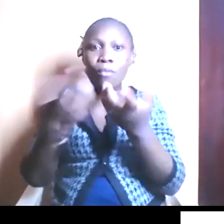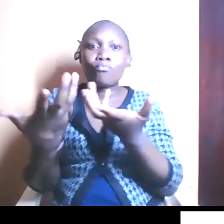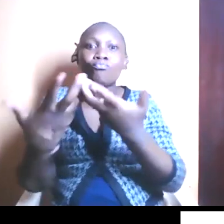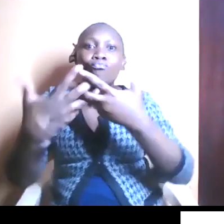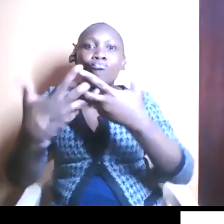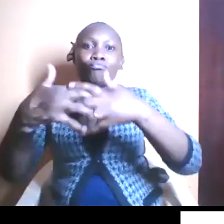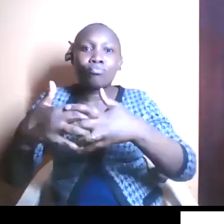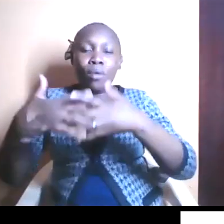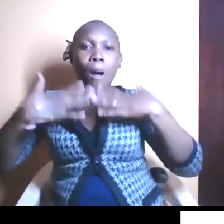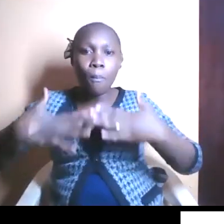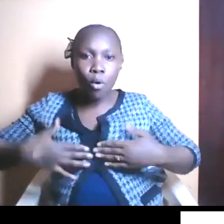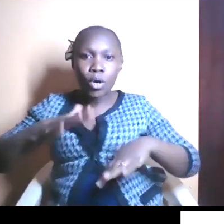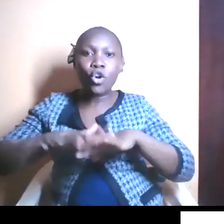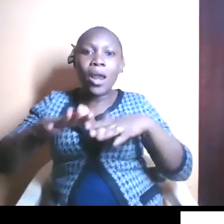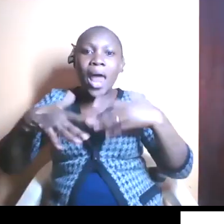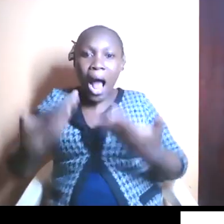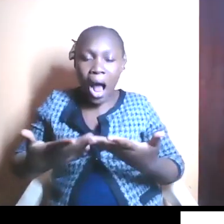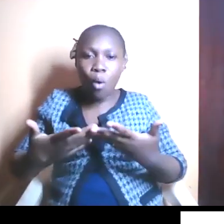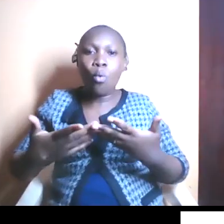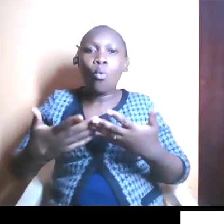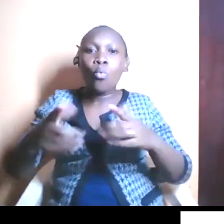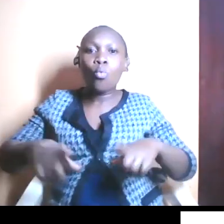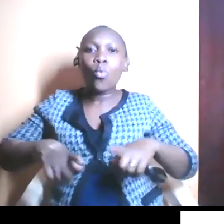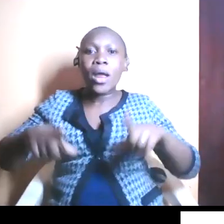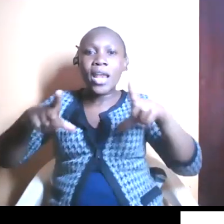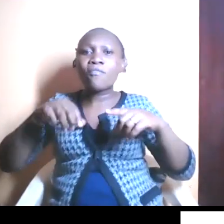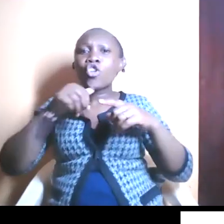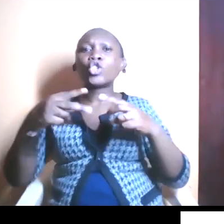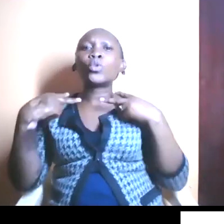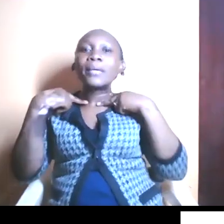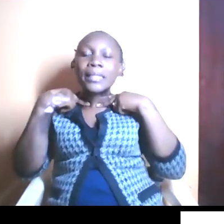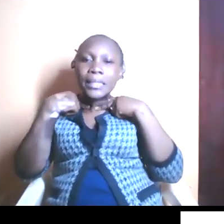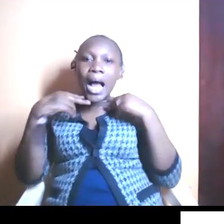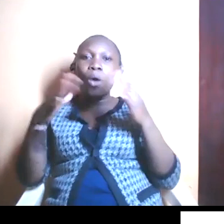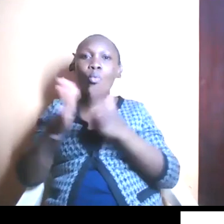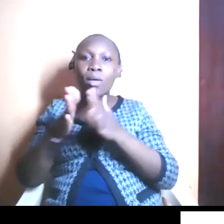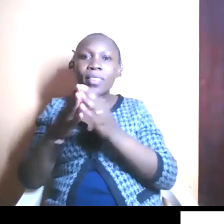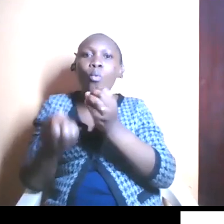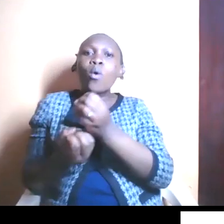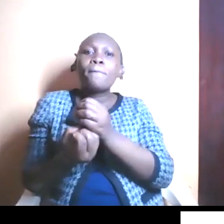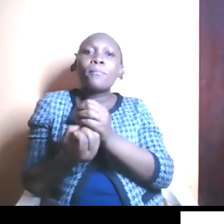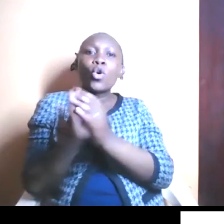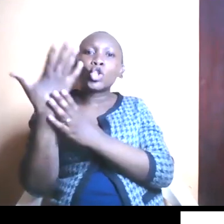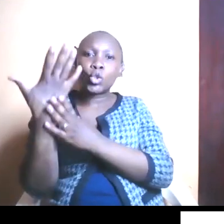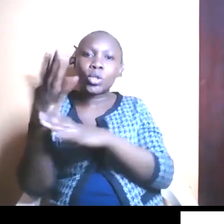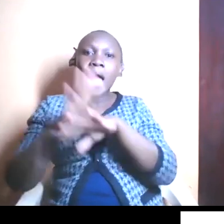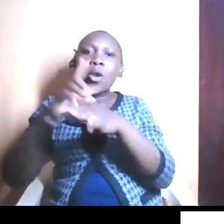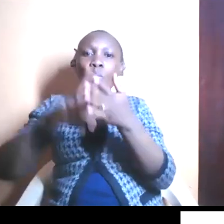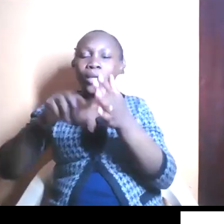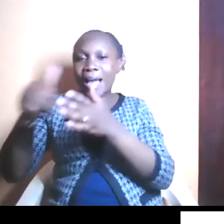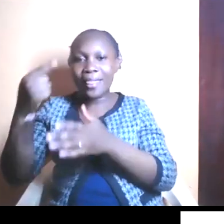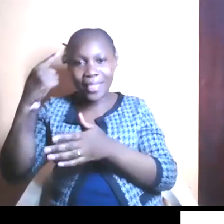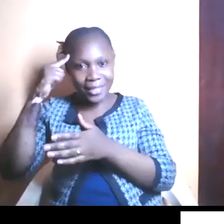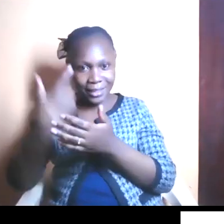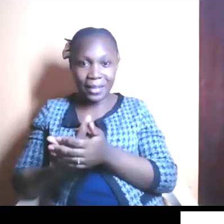of being and not being stuck with rationality and productivity in quotes. So for the